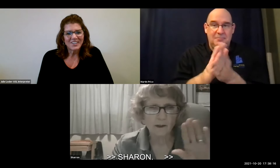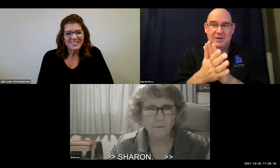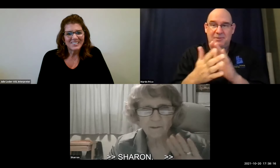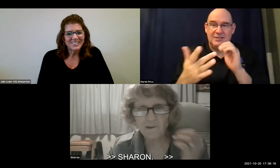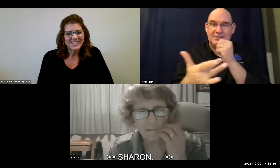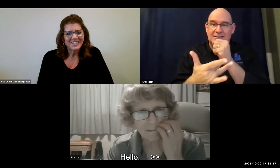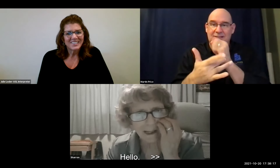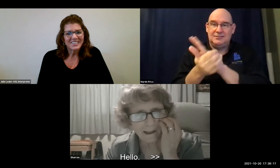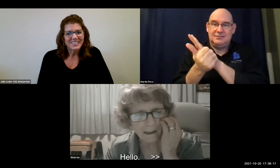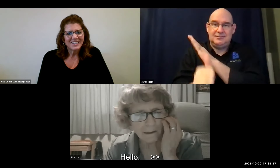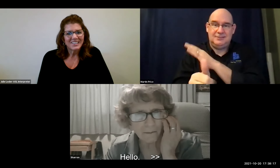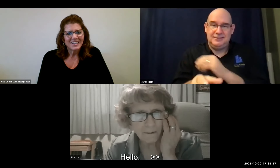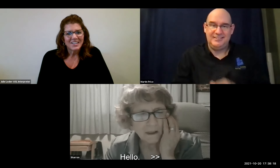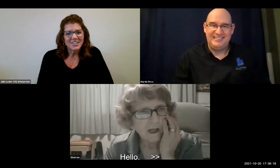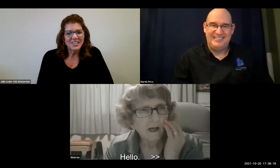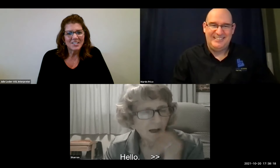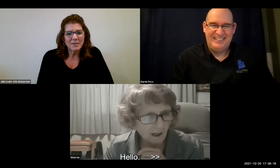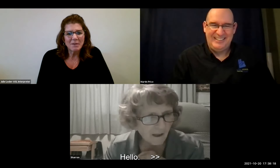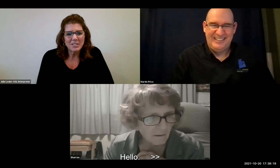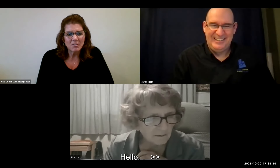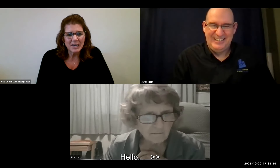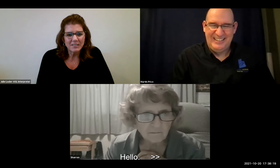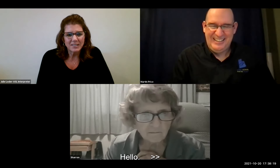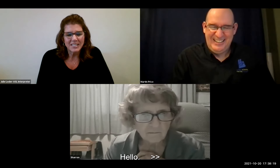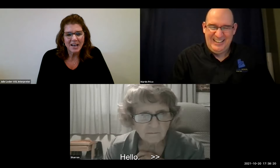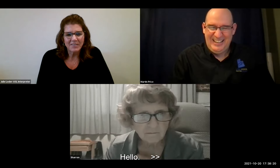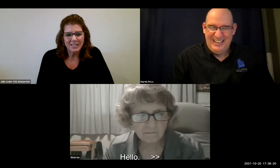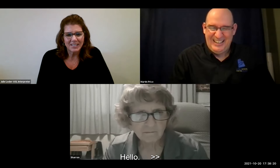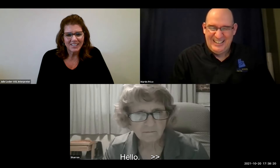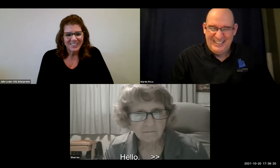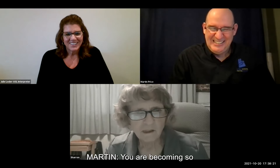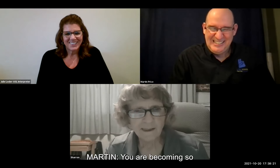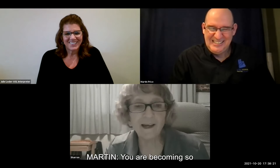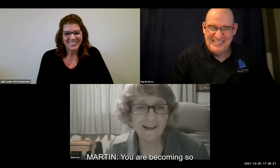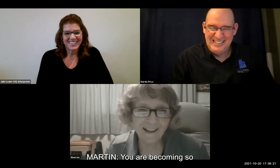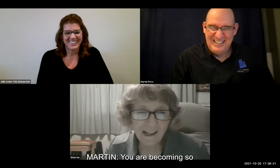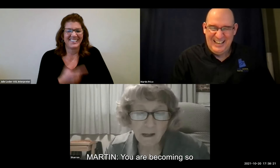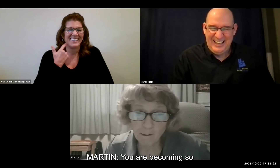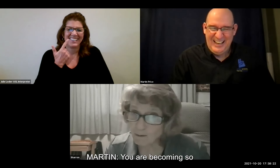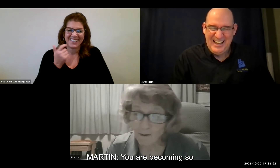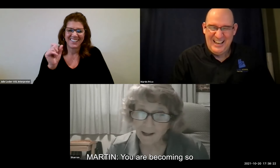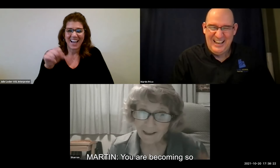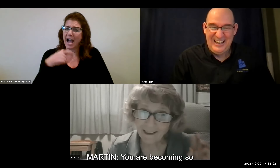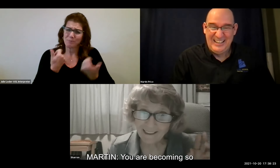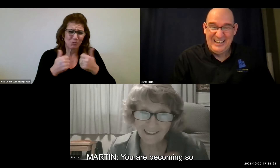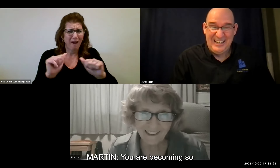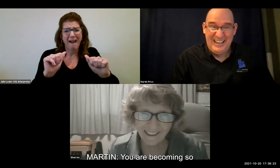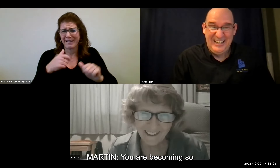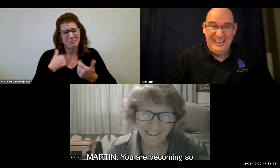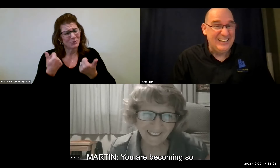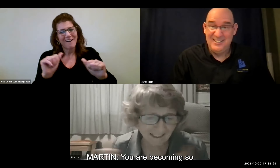Hello, Sharon. Yeah, hello. You're becoming so technically savvy. Yeah, I'm